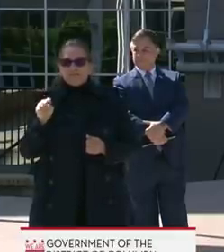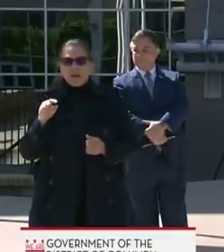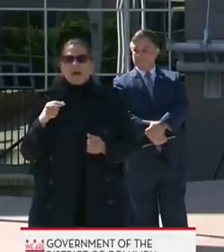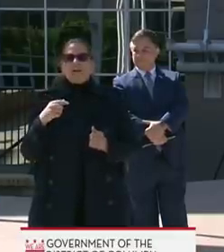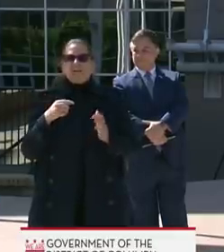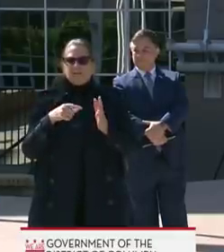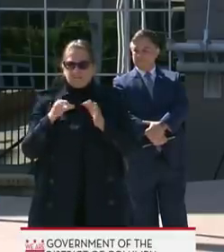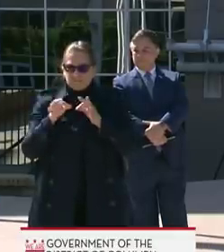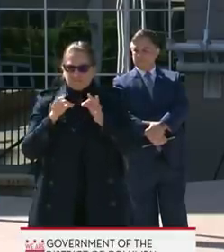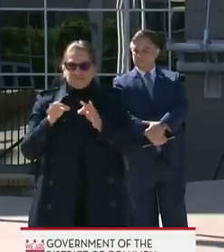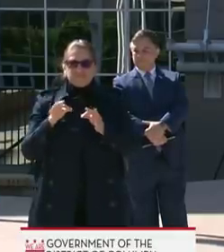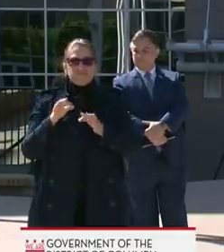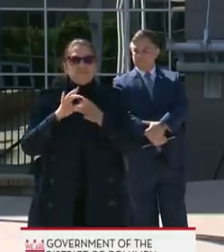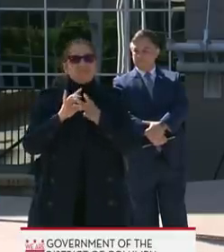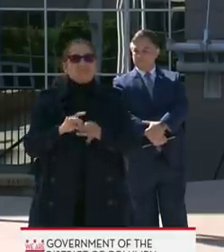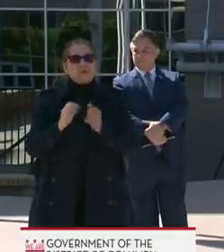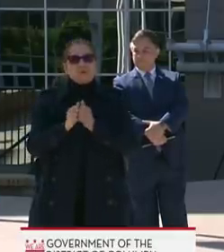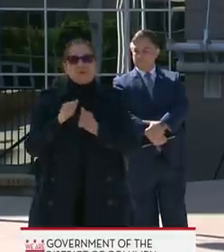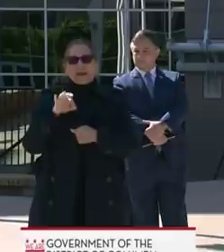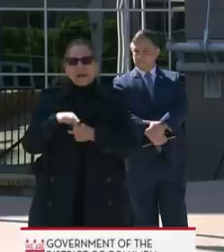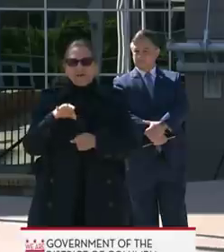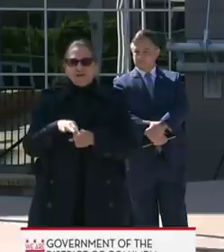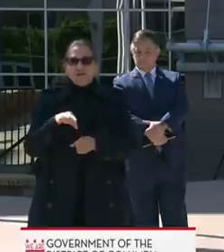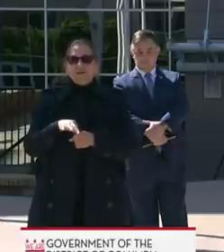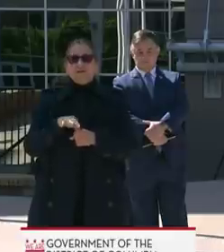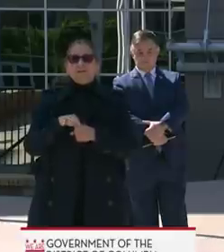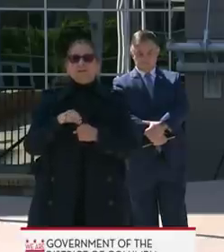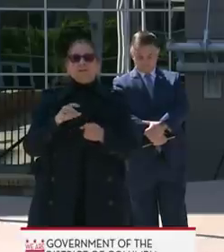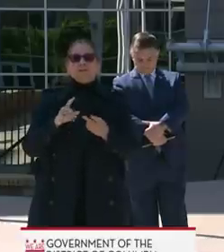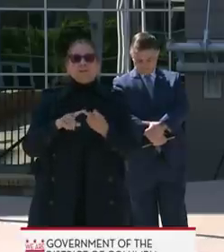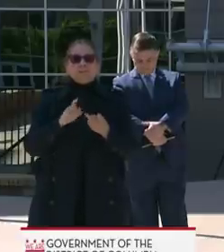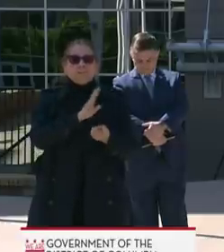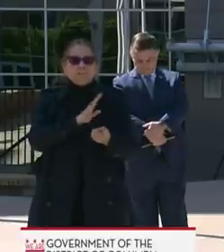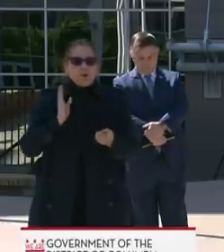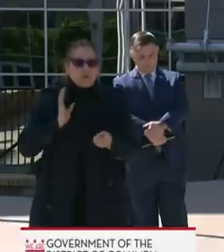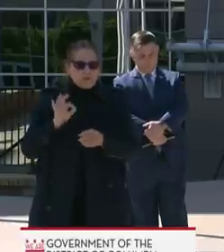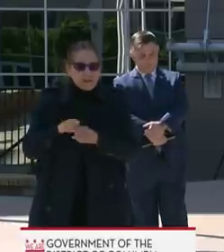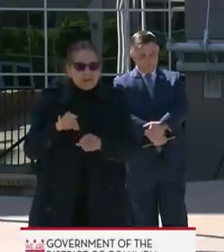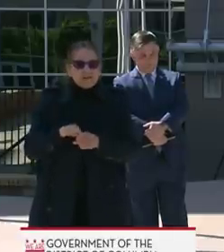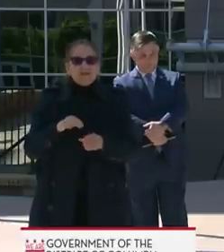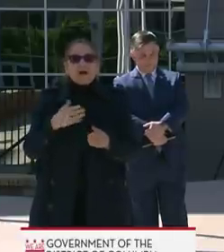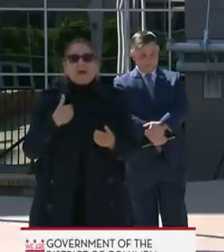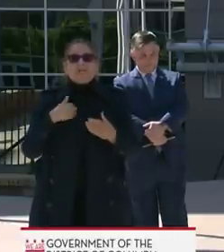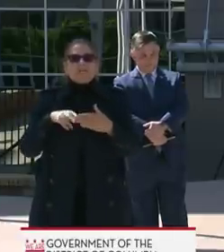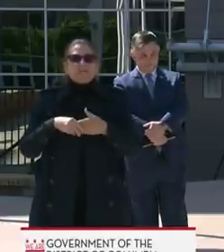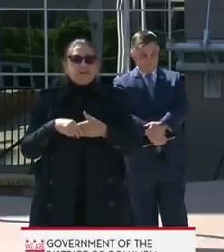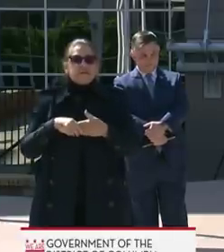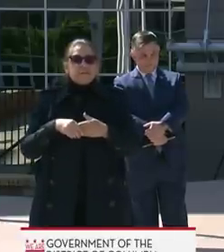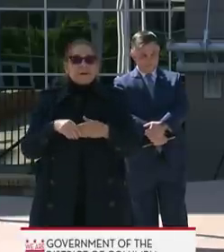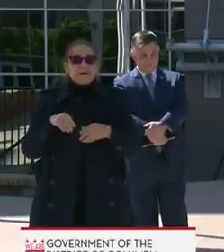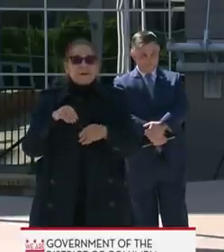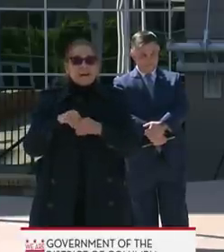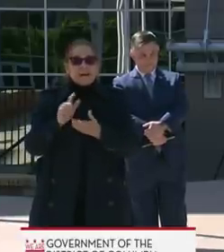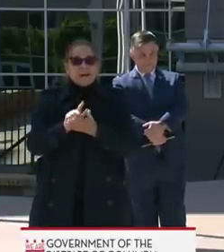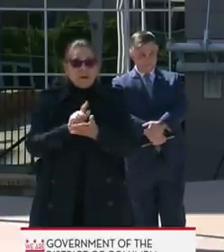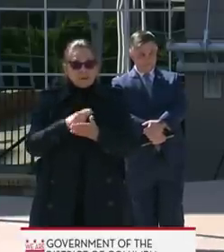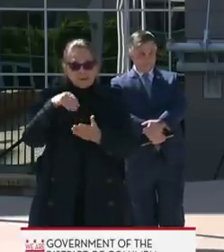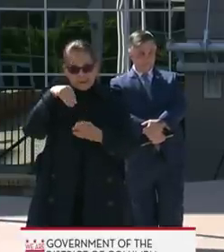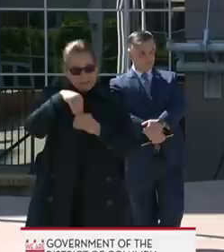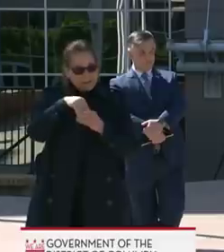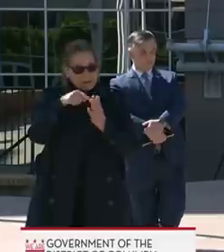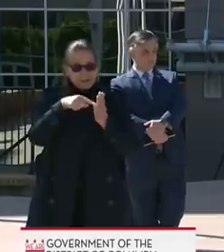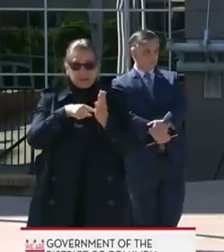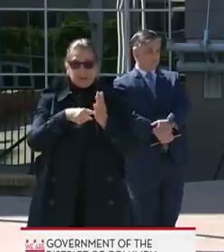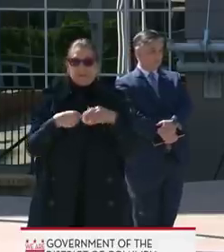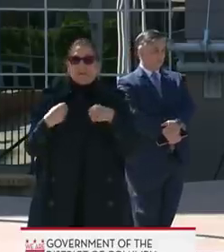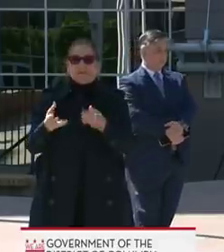to ensure that the Board of Elections has the flexibility in the law to encourage and to encourage